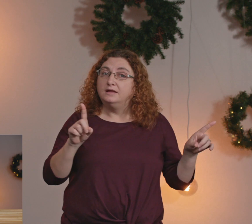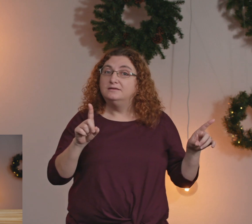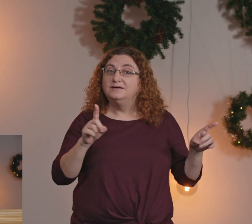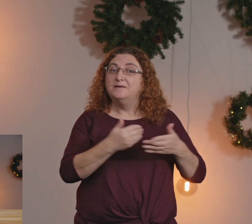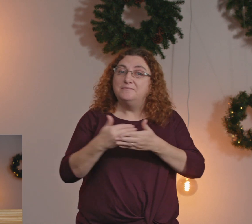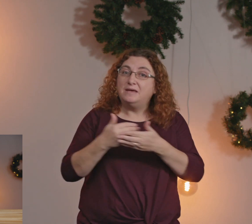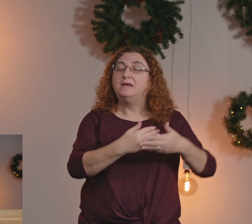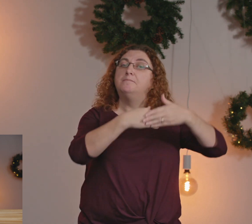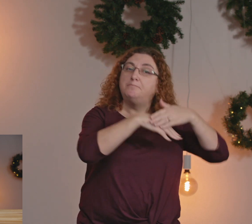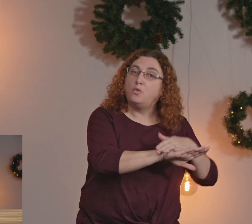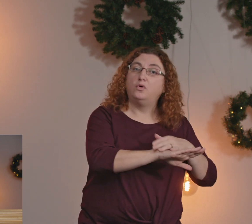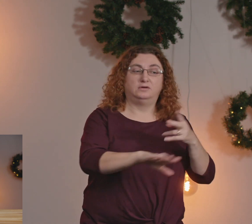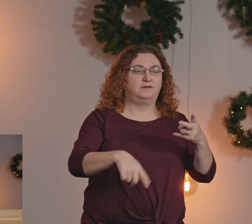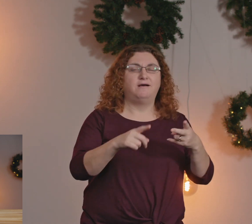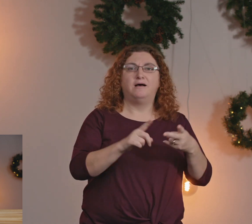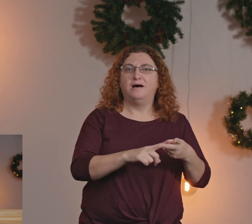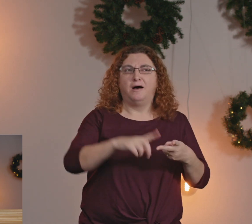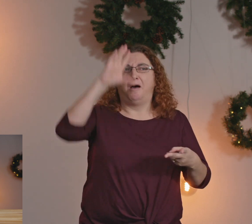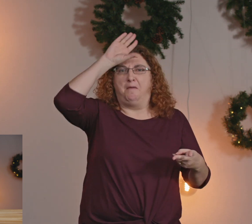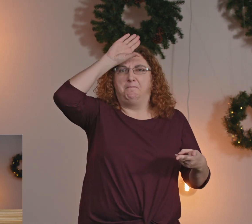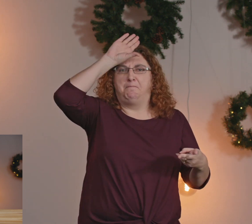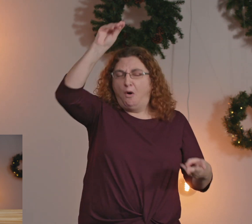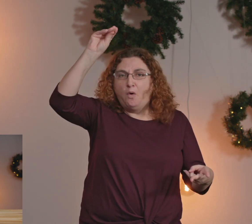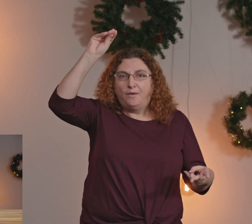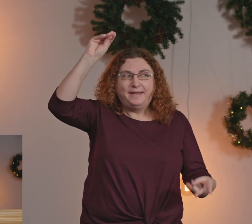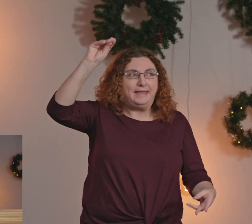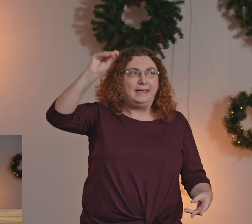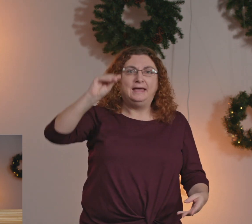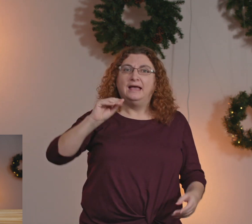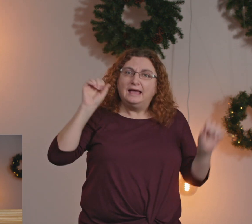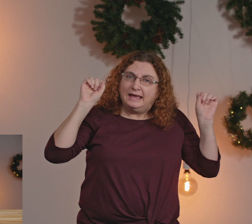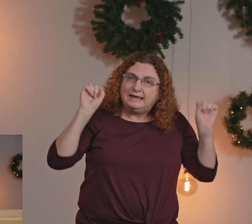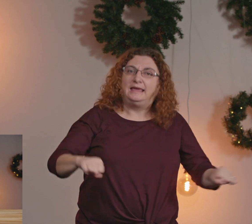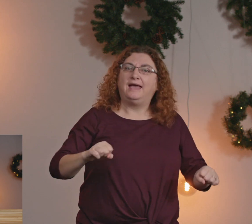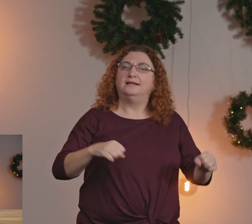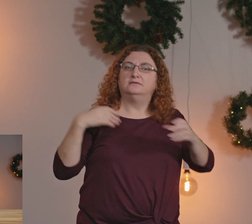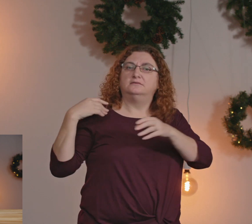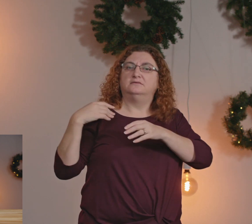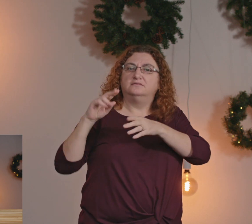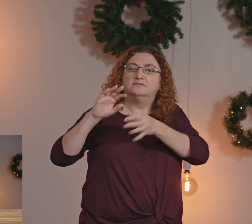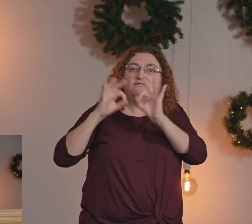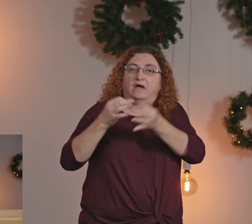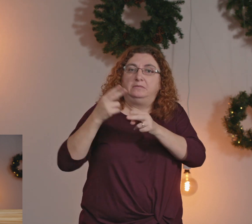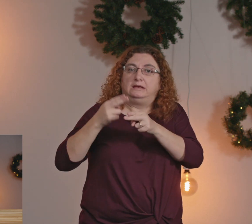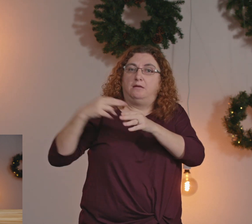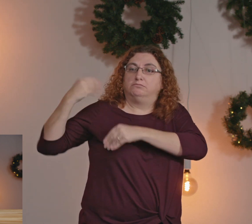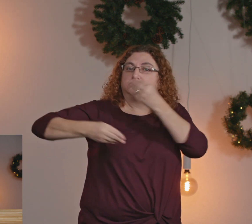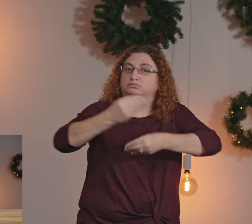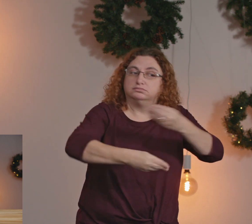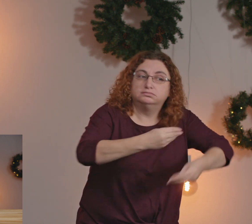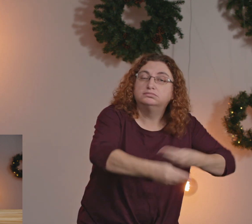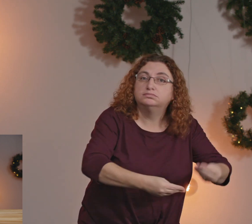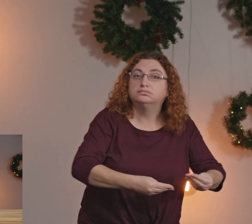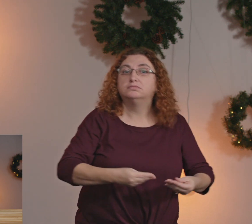child, and it's not just any child, it's a boy. A boy can carry on the family name in the land. It means that they have a legacy. They can